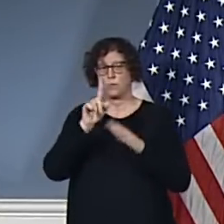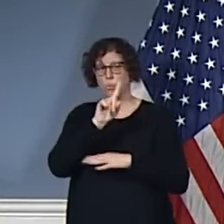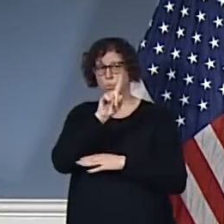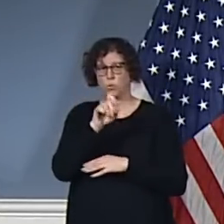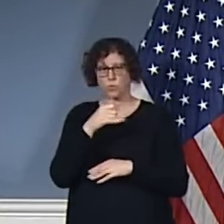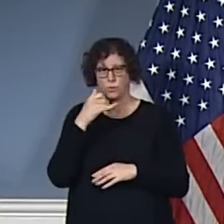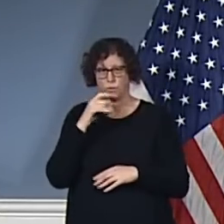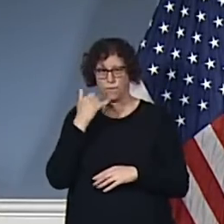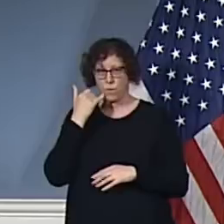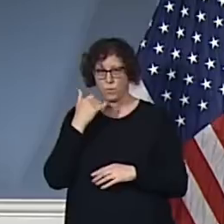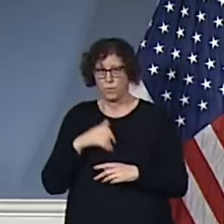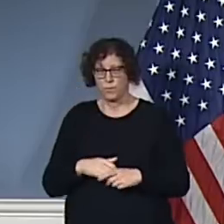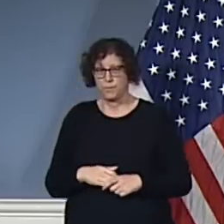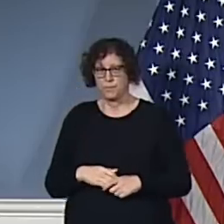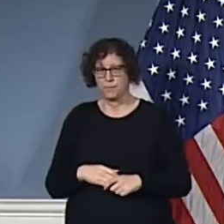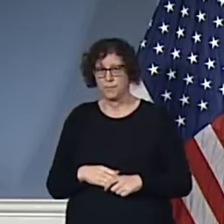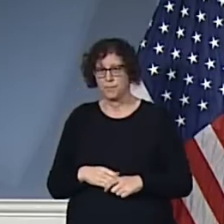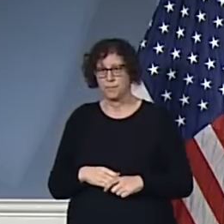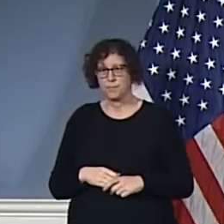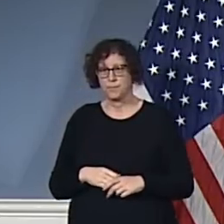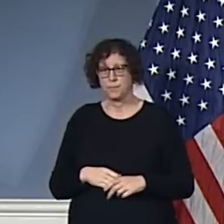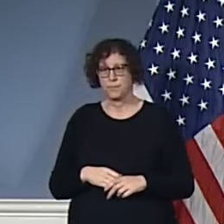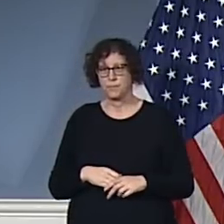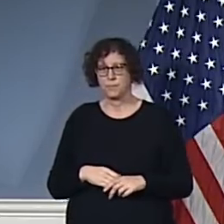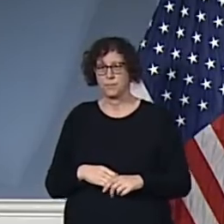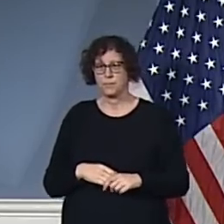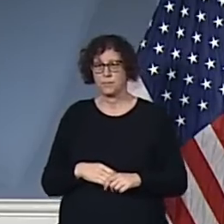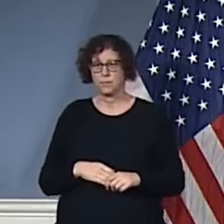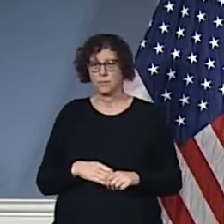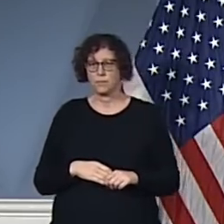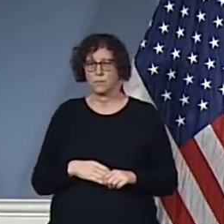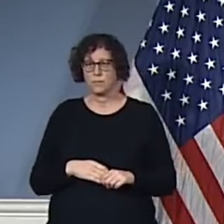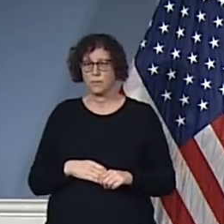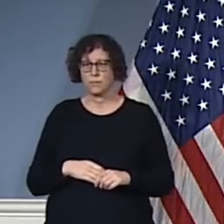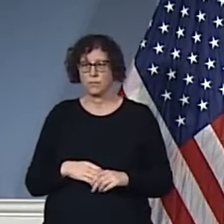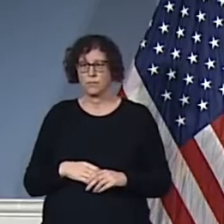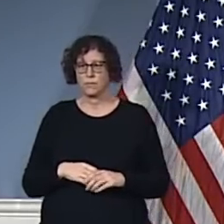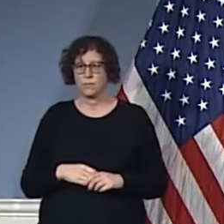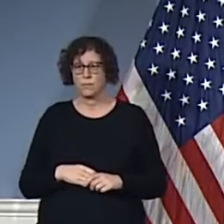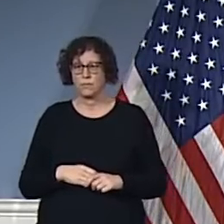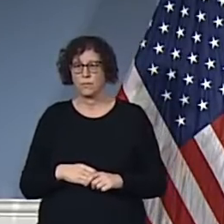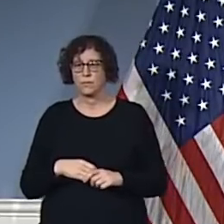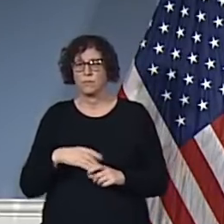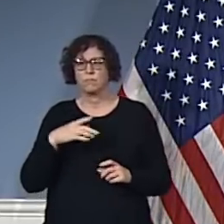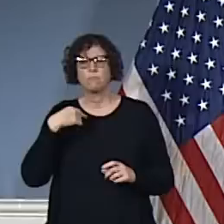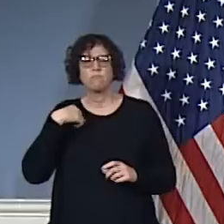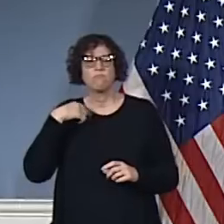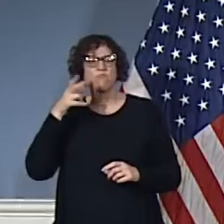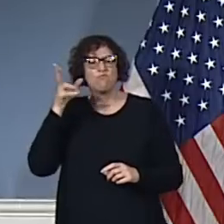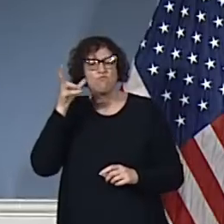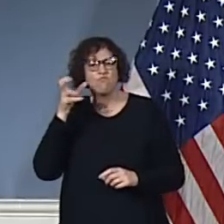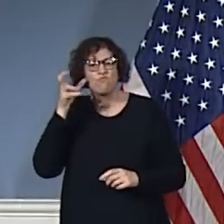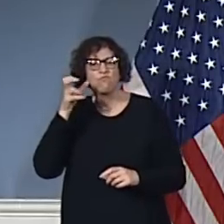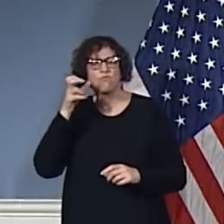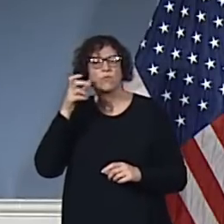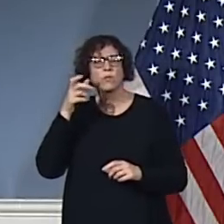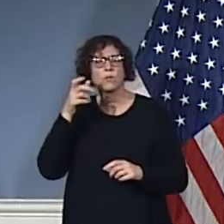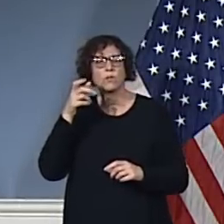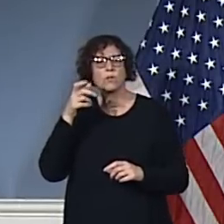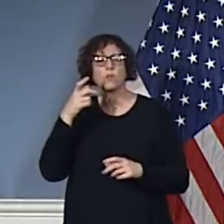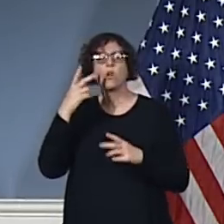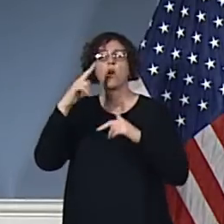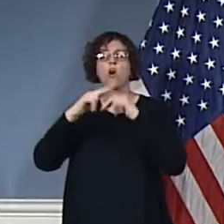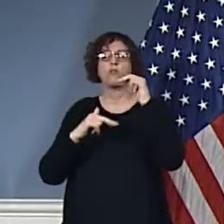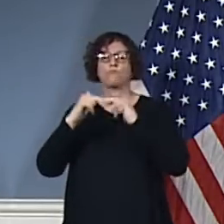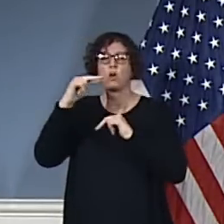How you doing? Good. Good. So I'm hearing from construction workers who don't understand why they're still building luxury condos